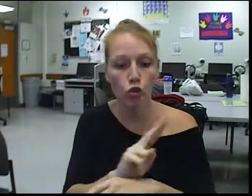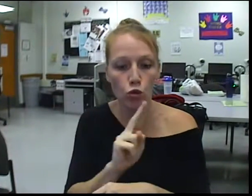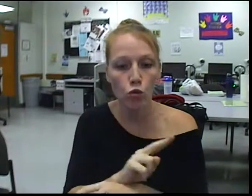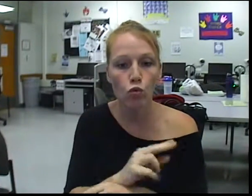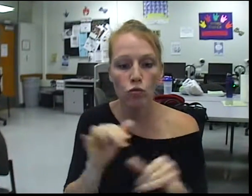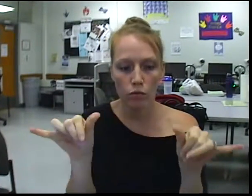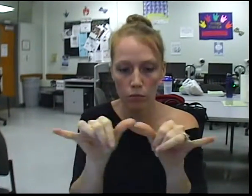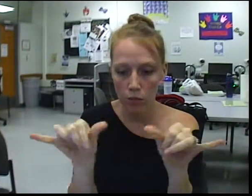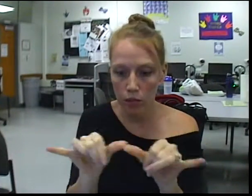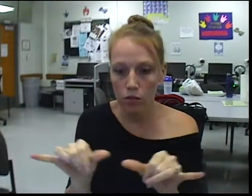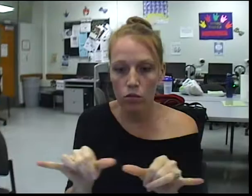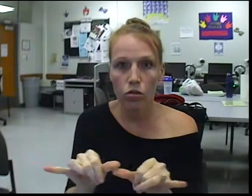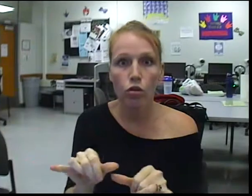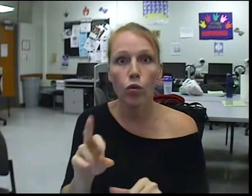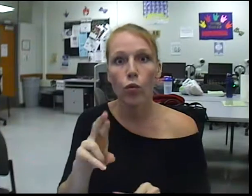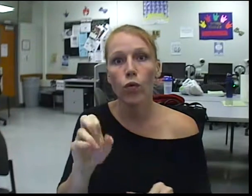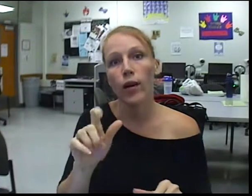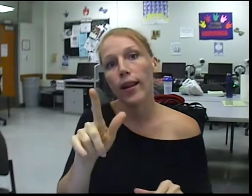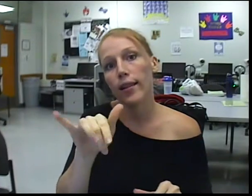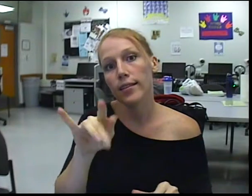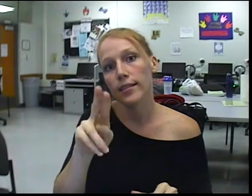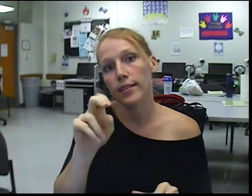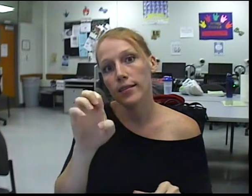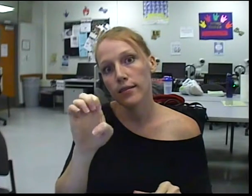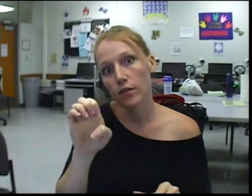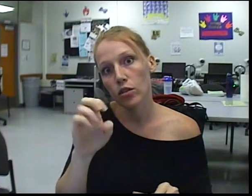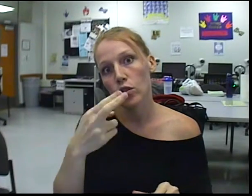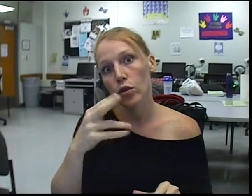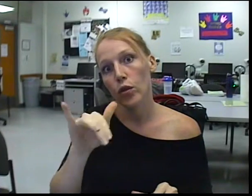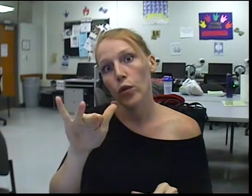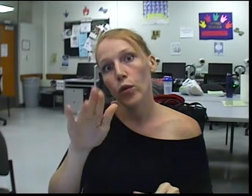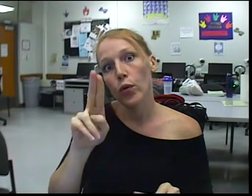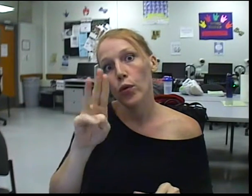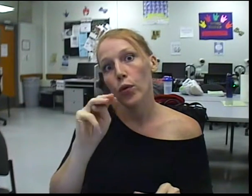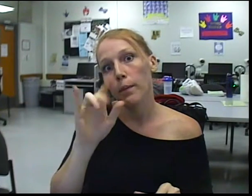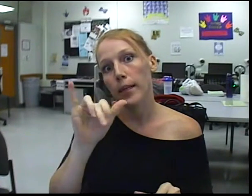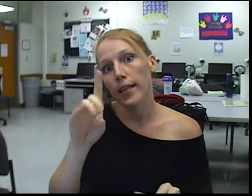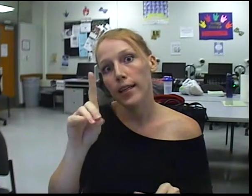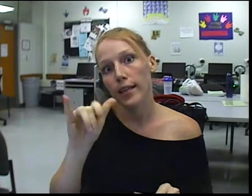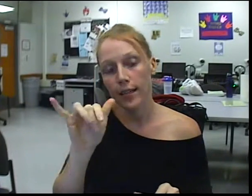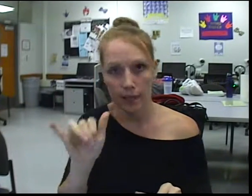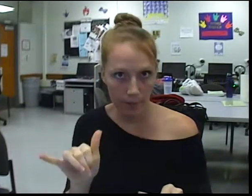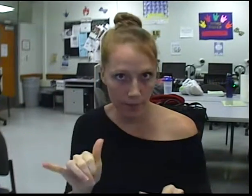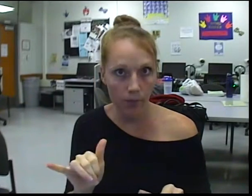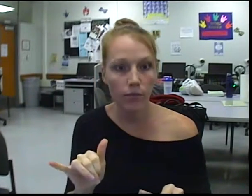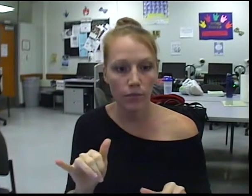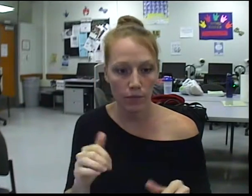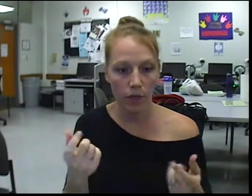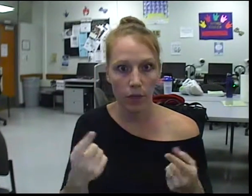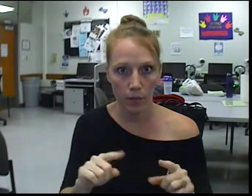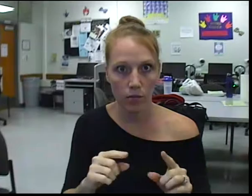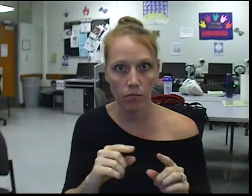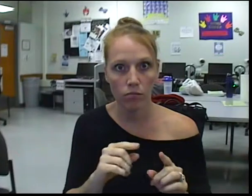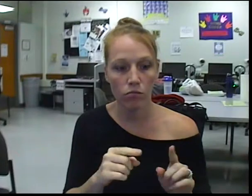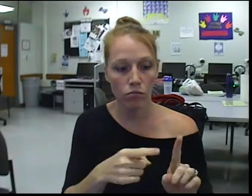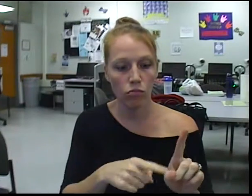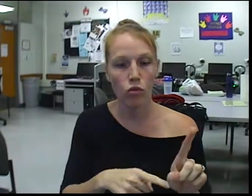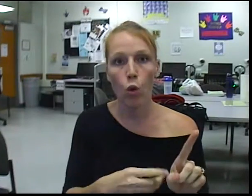wet and a dry bulb thermometer. Not very difficult to make a wet bulb thermometer. Got a piece of cotton